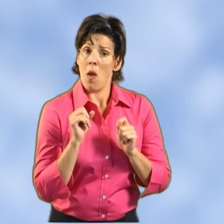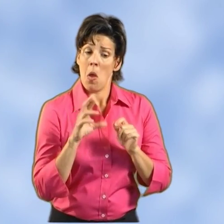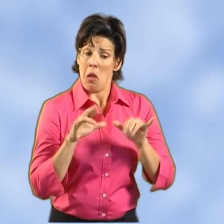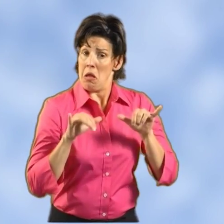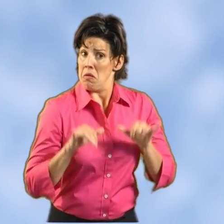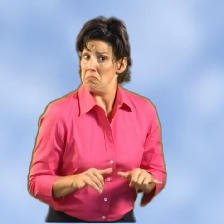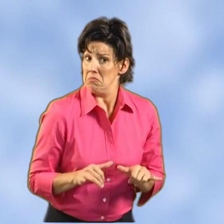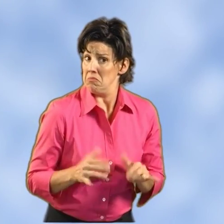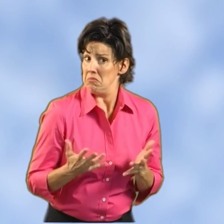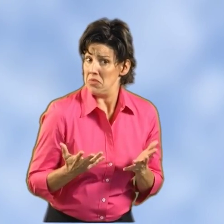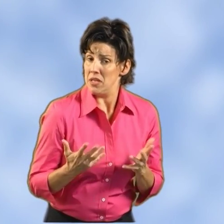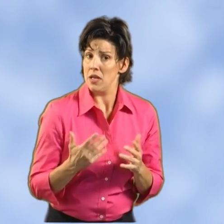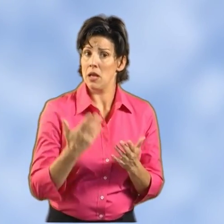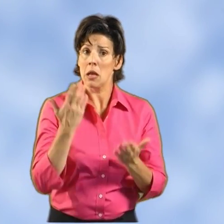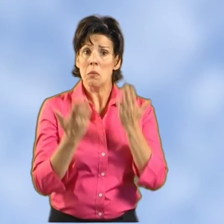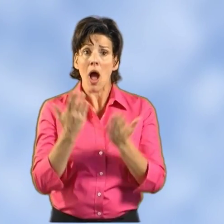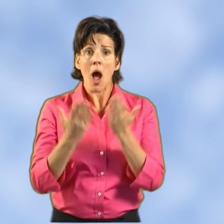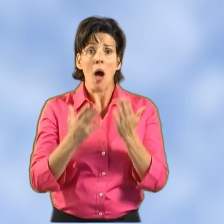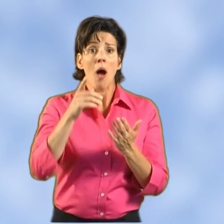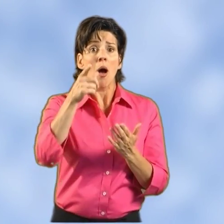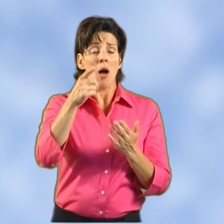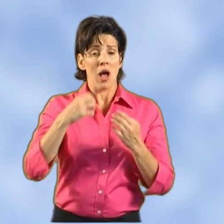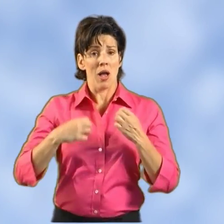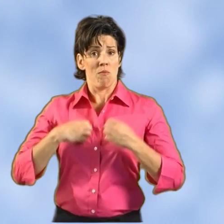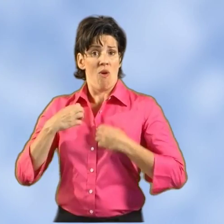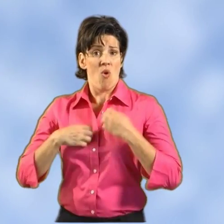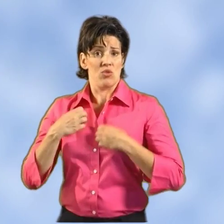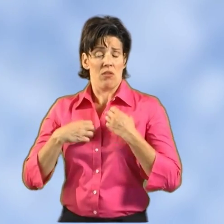There may be physical or emotional issues,